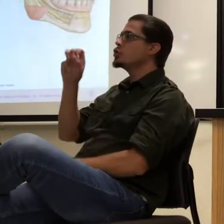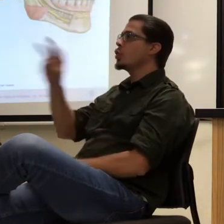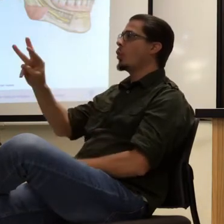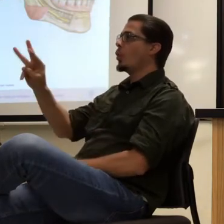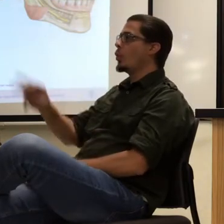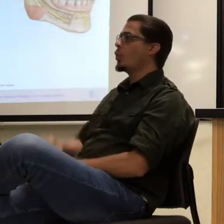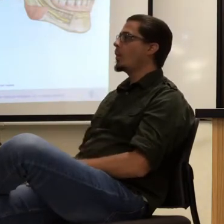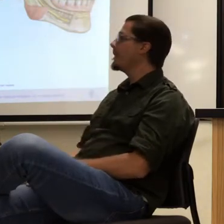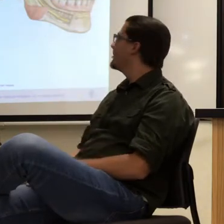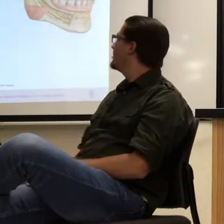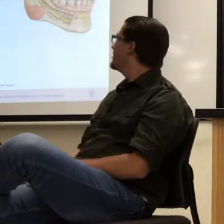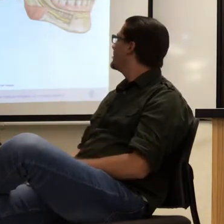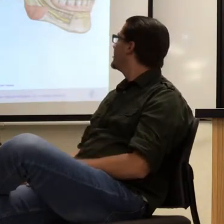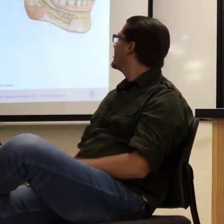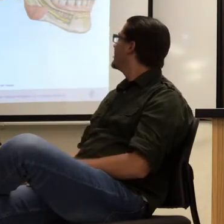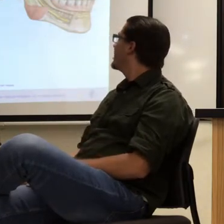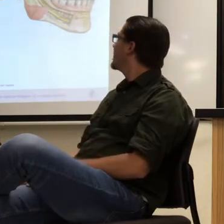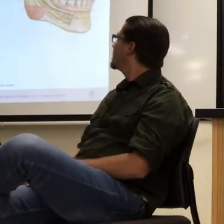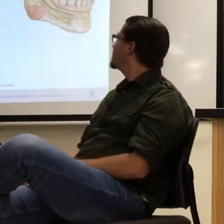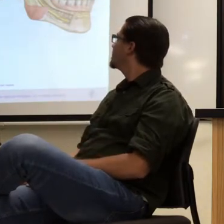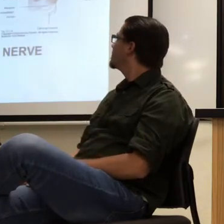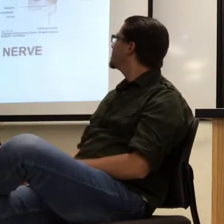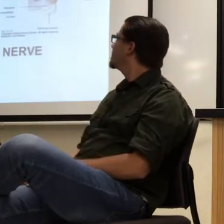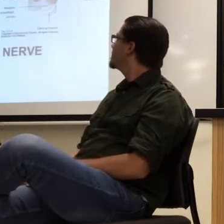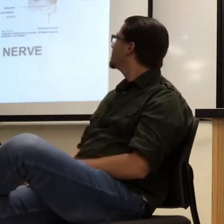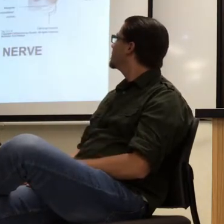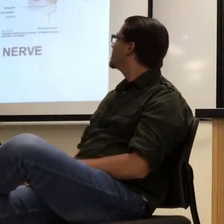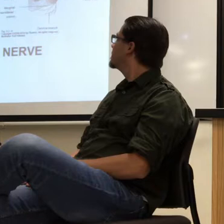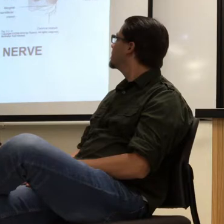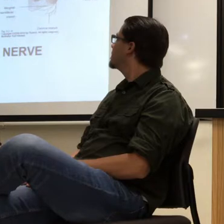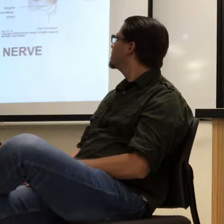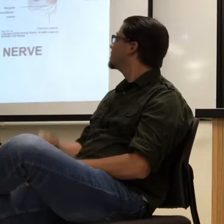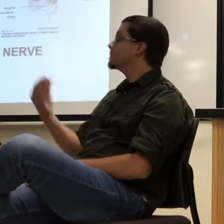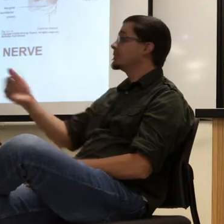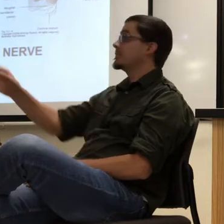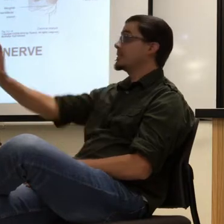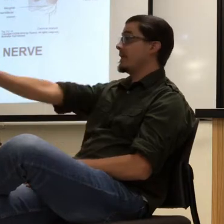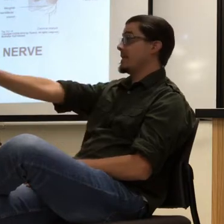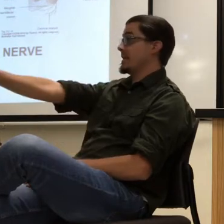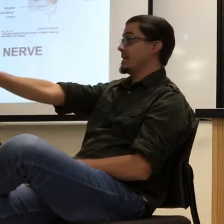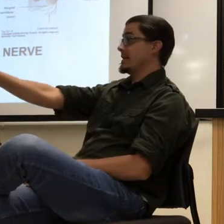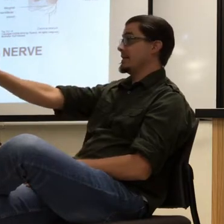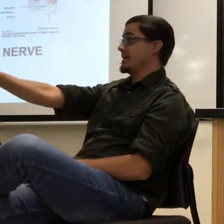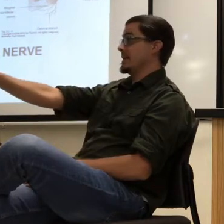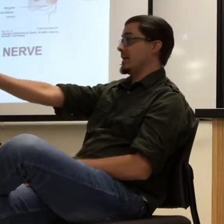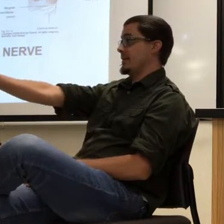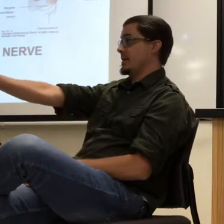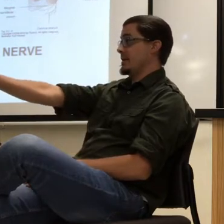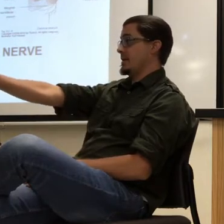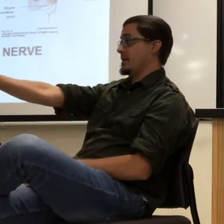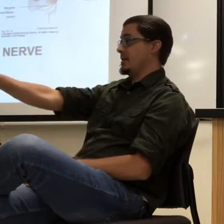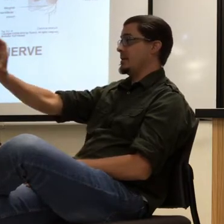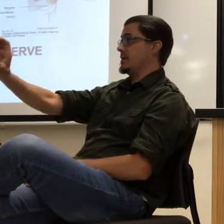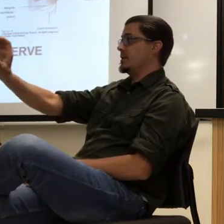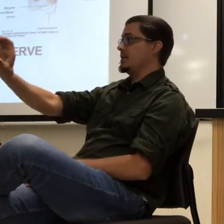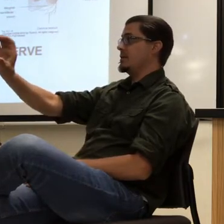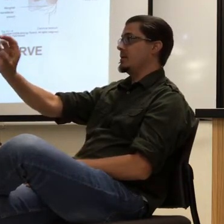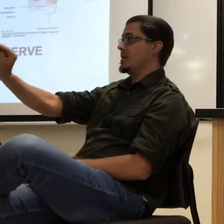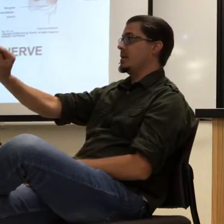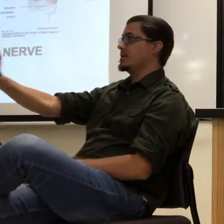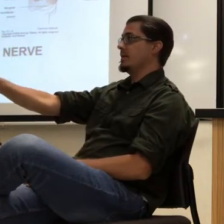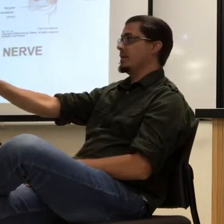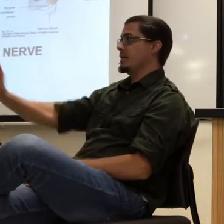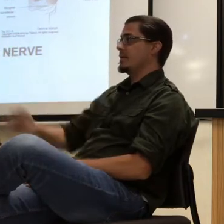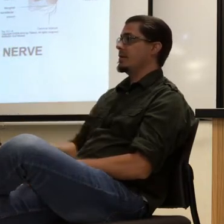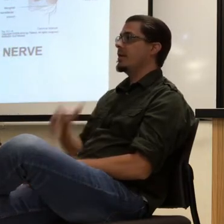Okay, there's a blank figure you can study. So, we're on to 7. 7 is basically the facial nerve.